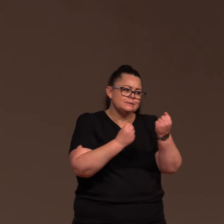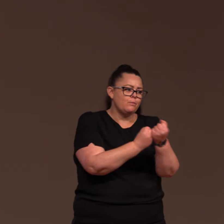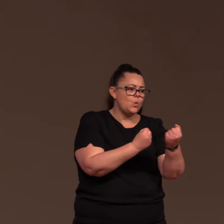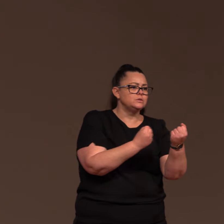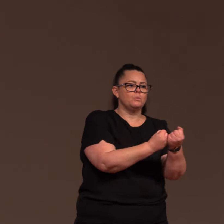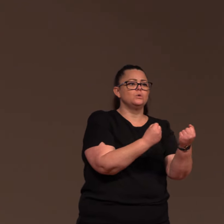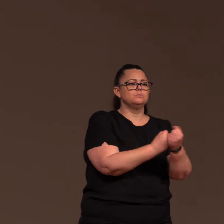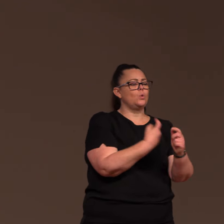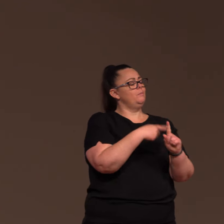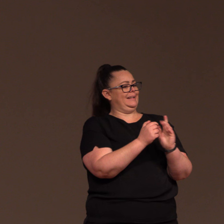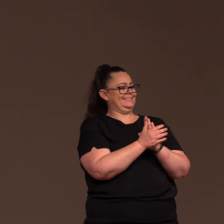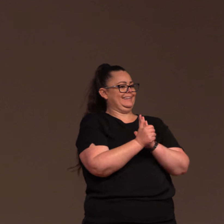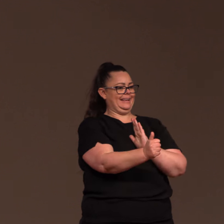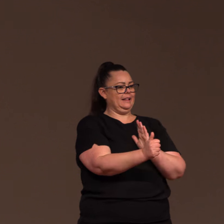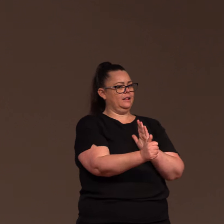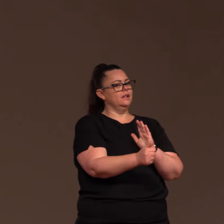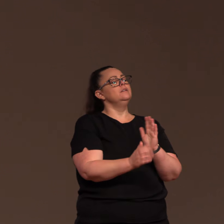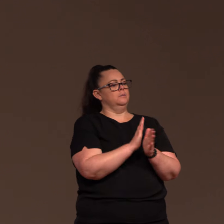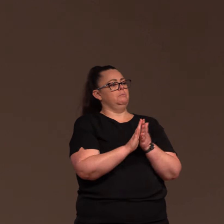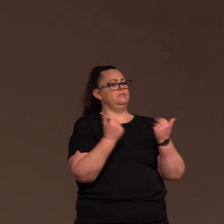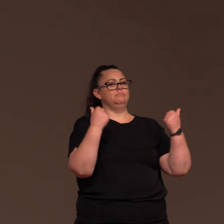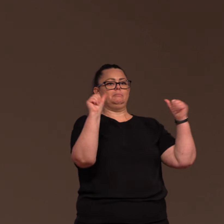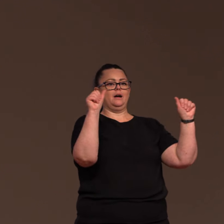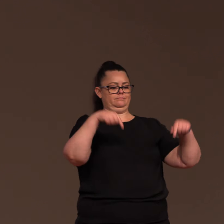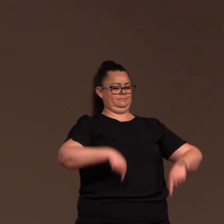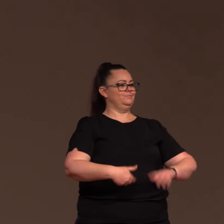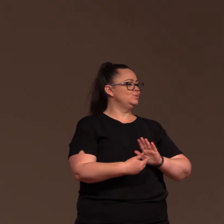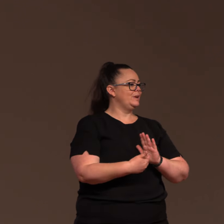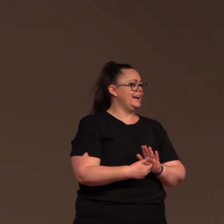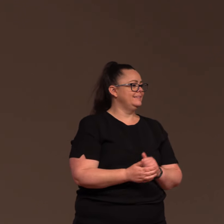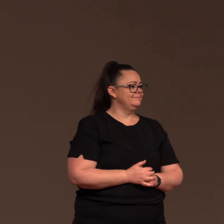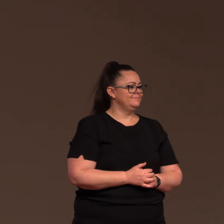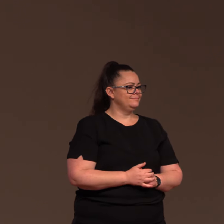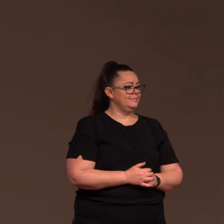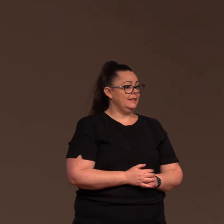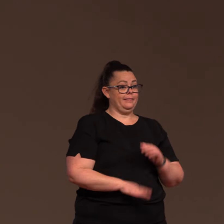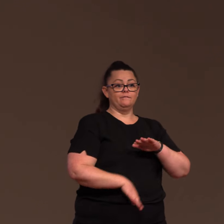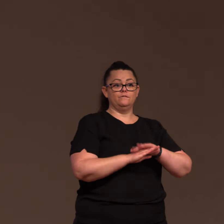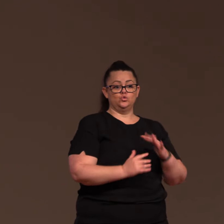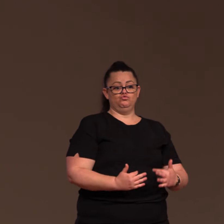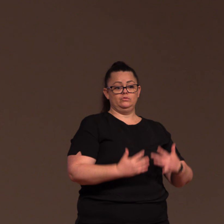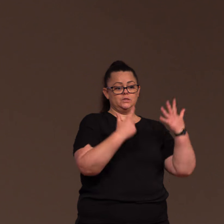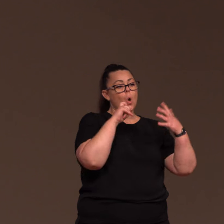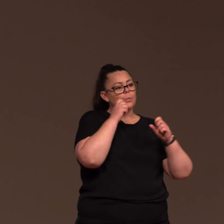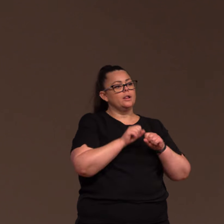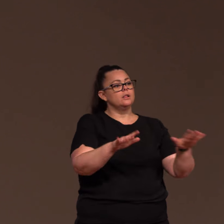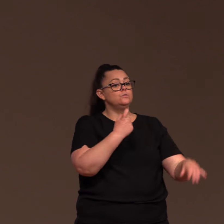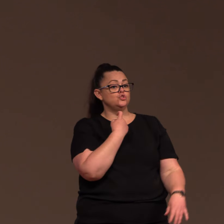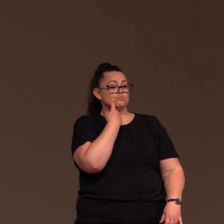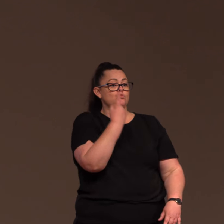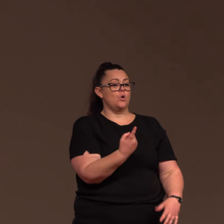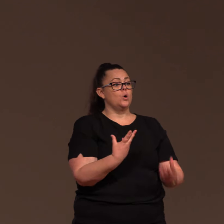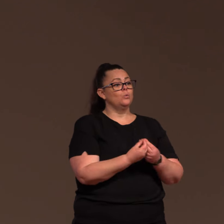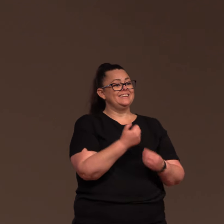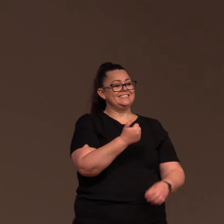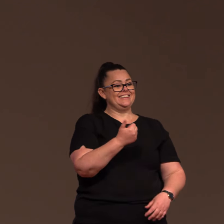these outstanding students here today. All the best with the full results tomorrow, to be released alongside your